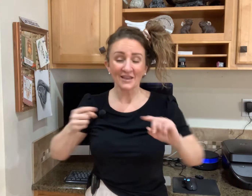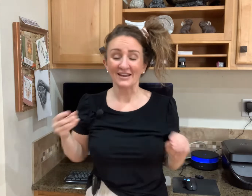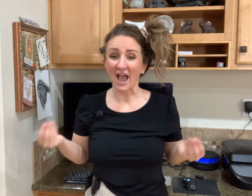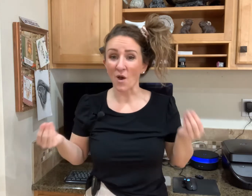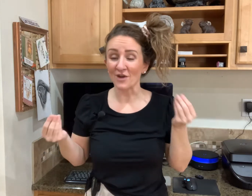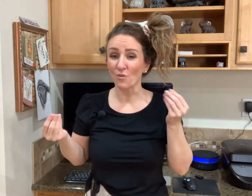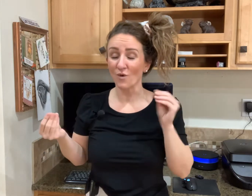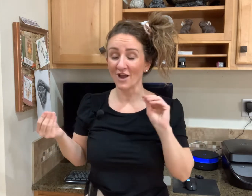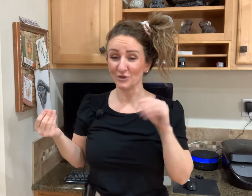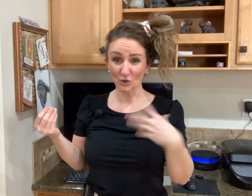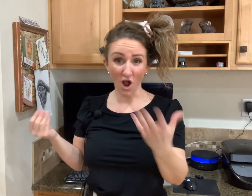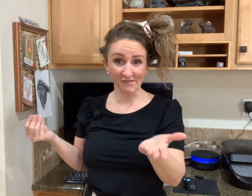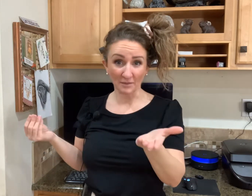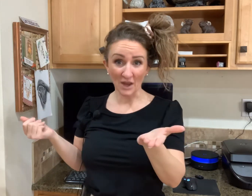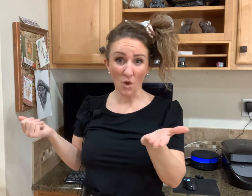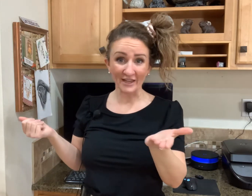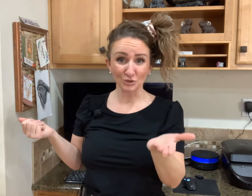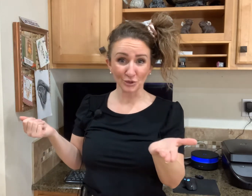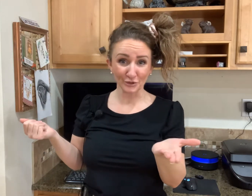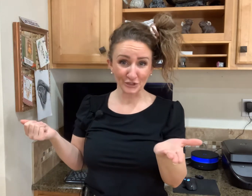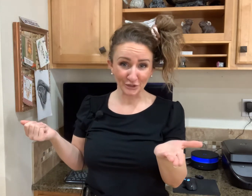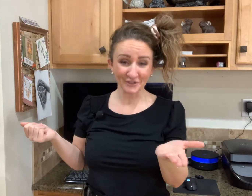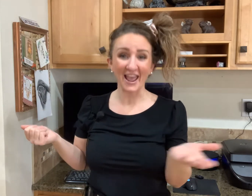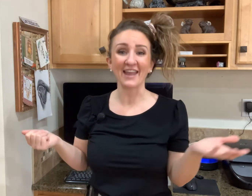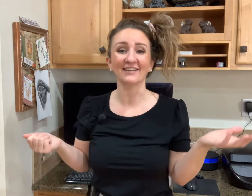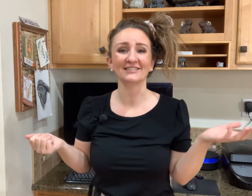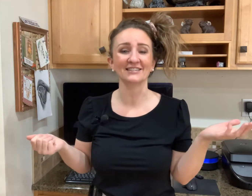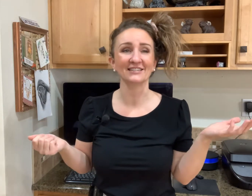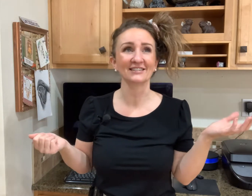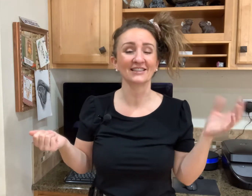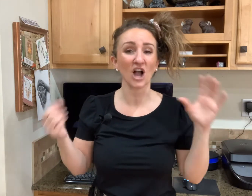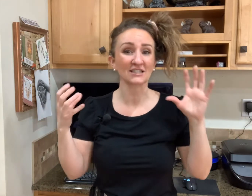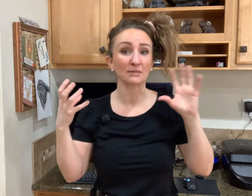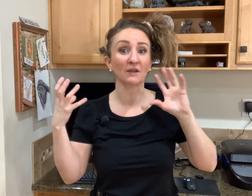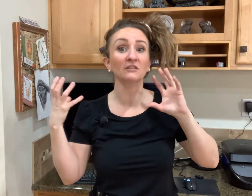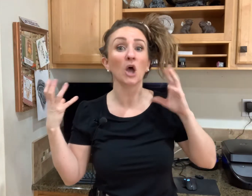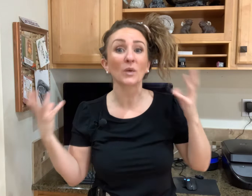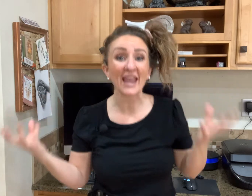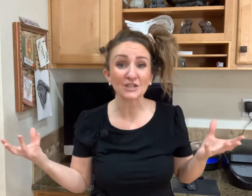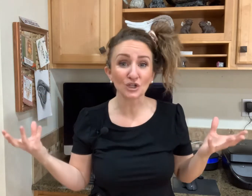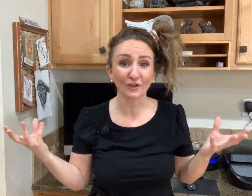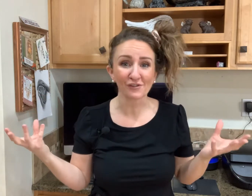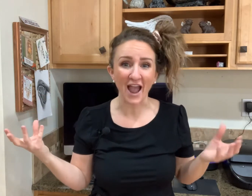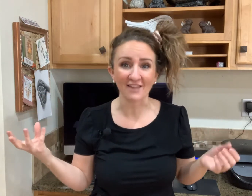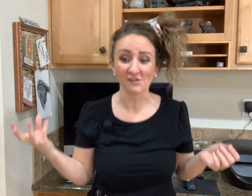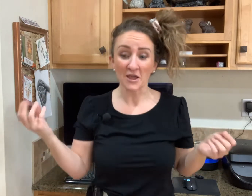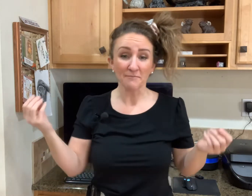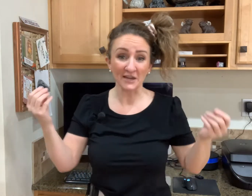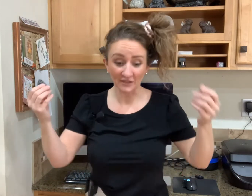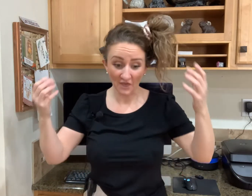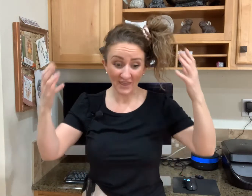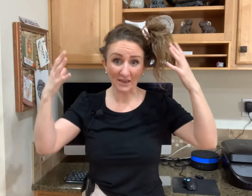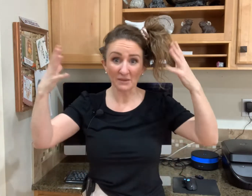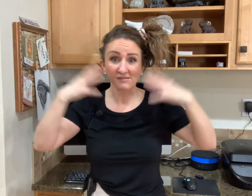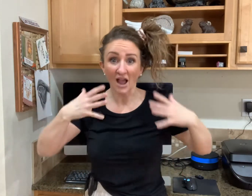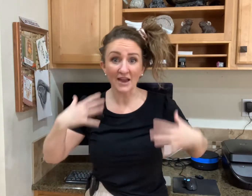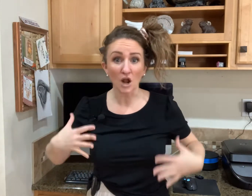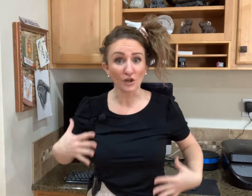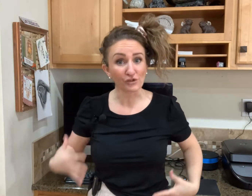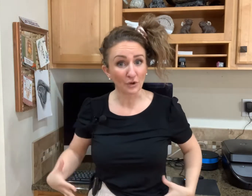Now, a new concept I want to introduce to you today is the concept of locational signs, meaning that they can be signed on a certain part